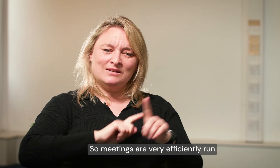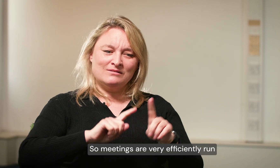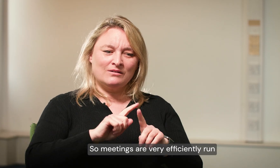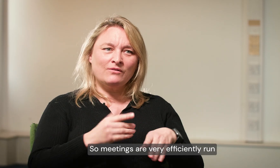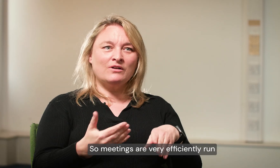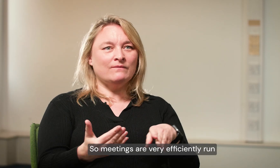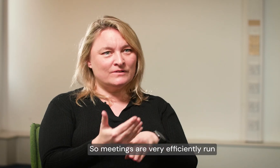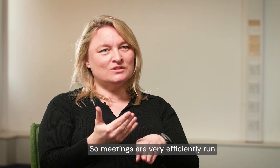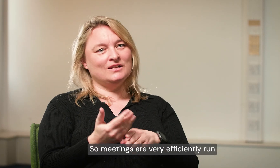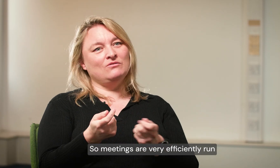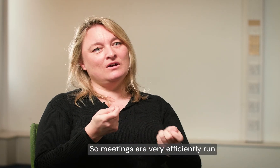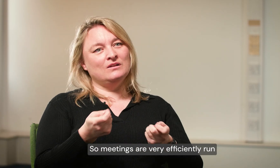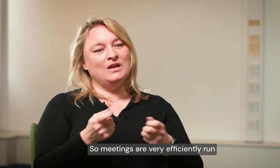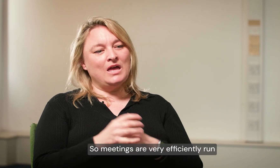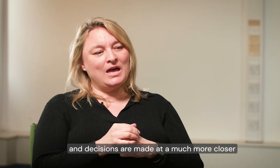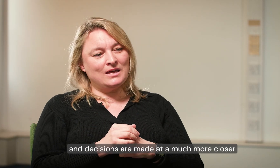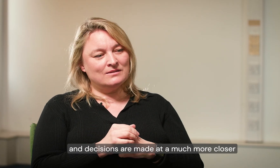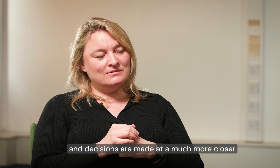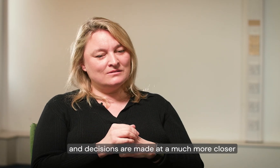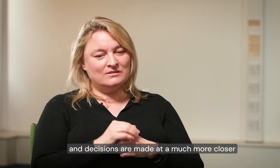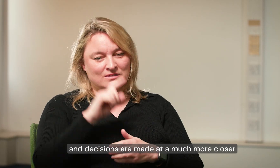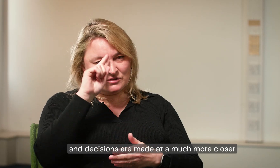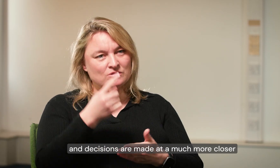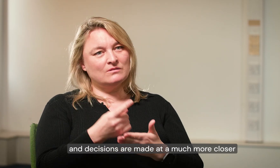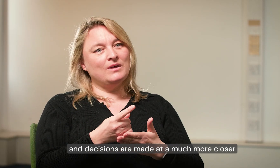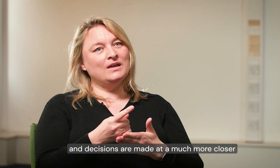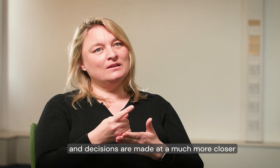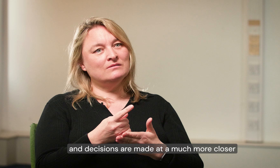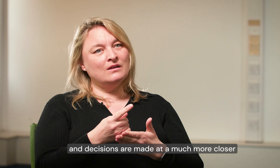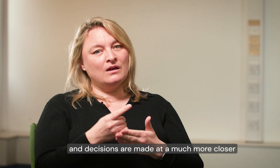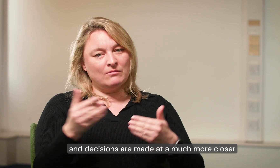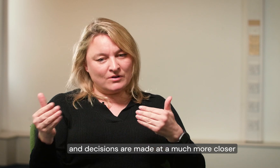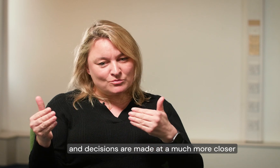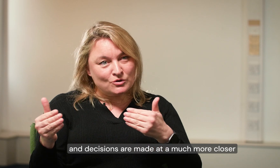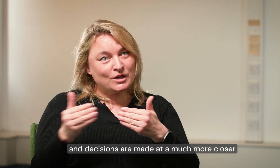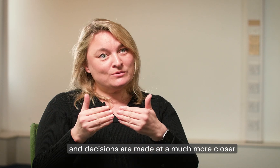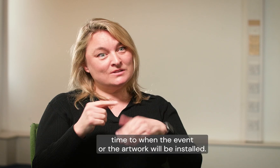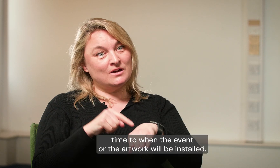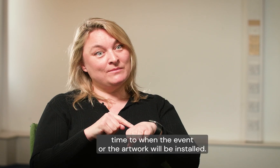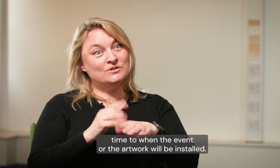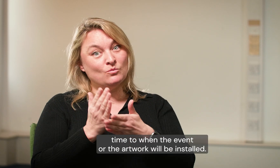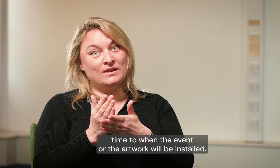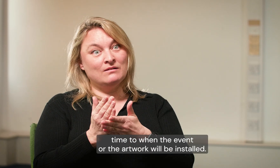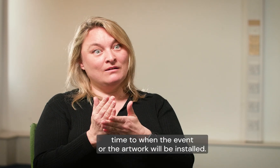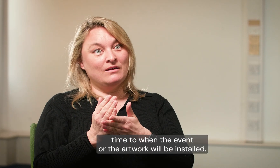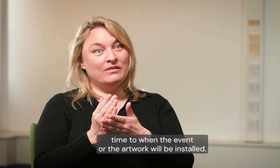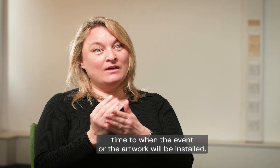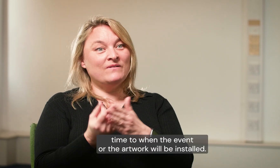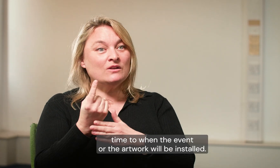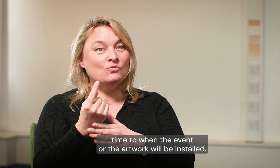meetings are very efficiently run and decisions are made a much more closer time to when the event or